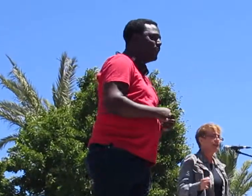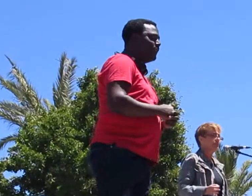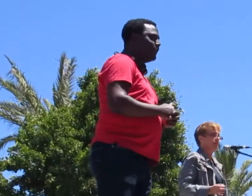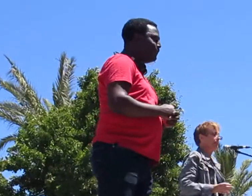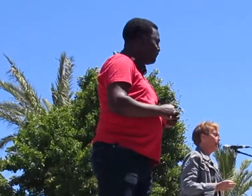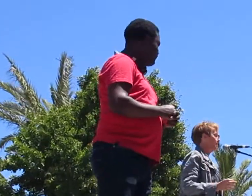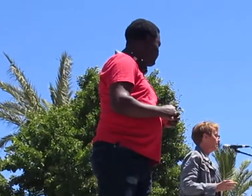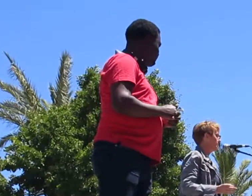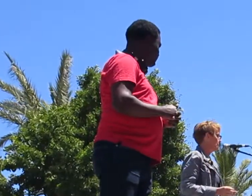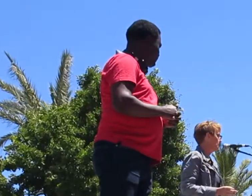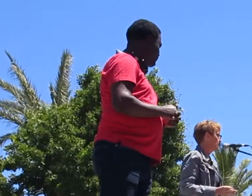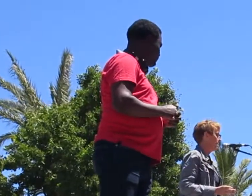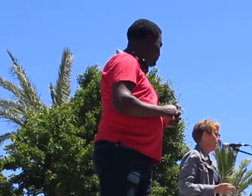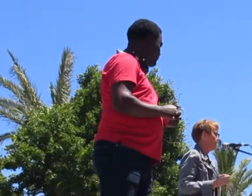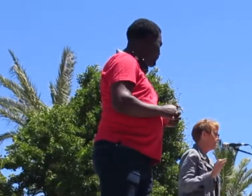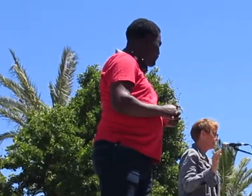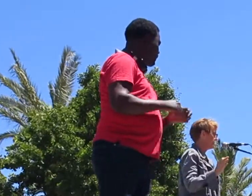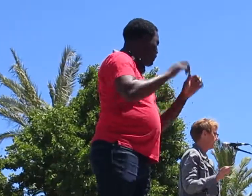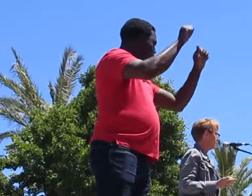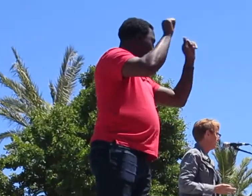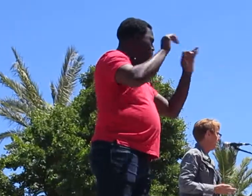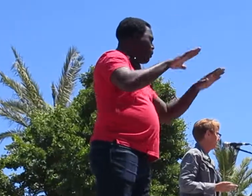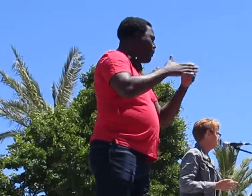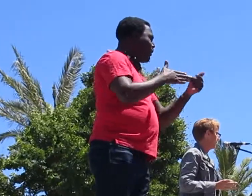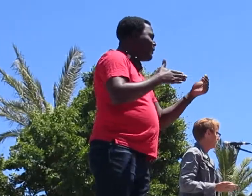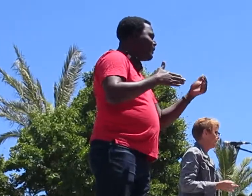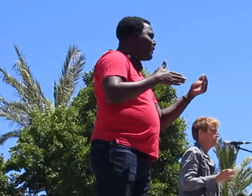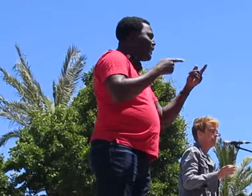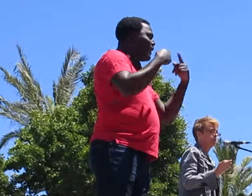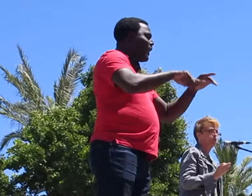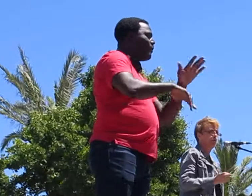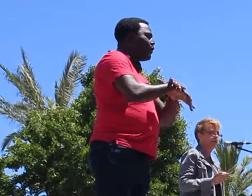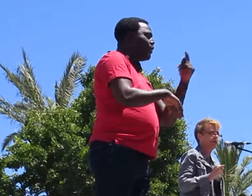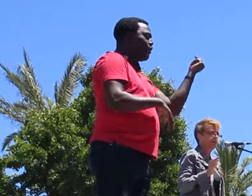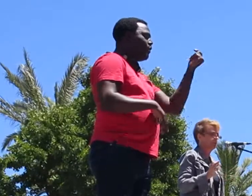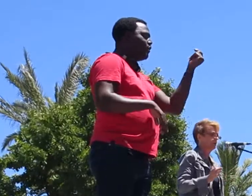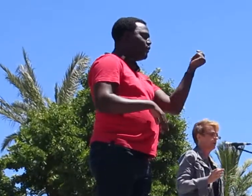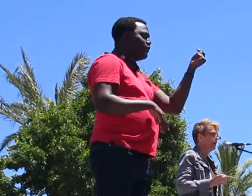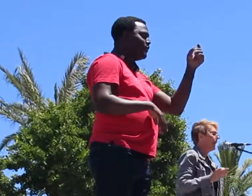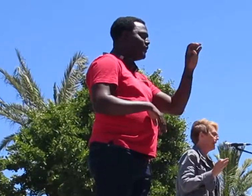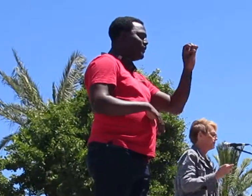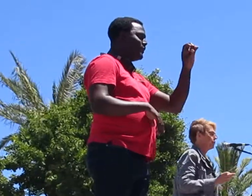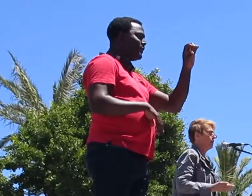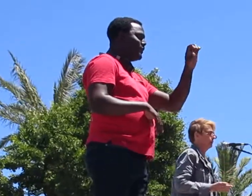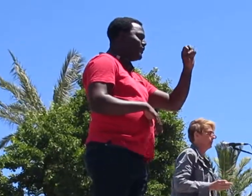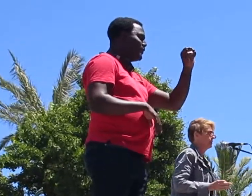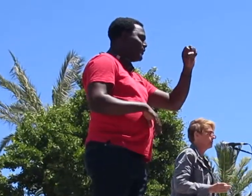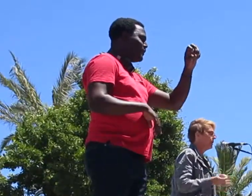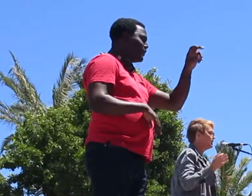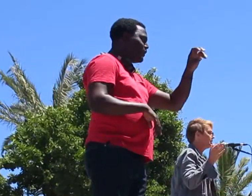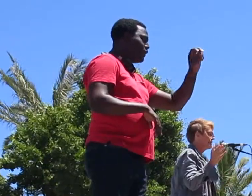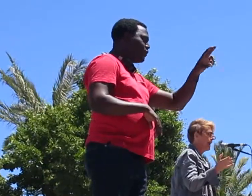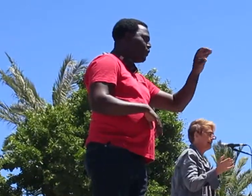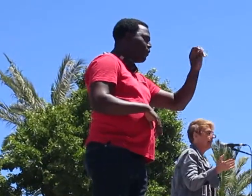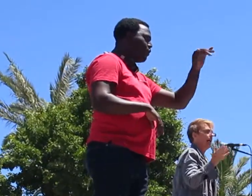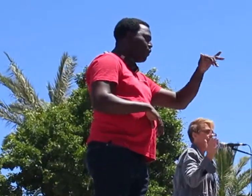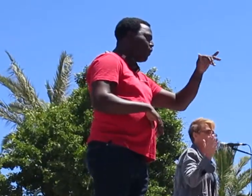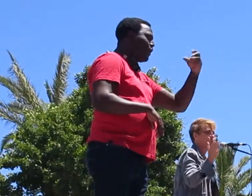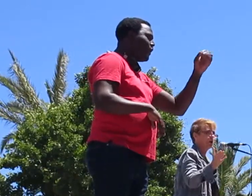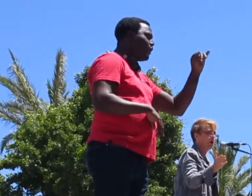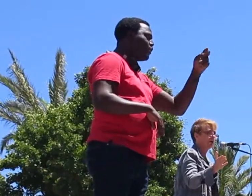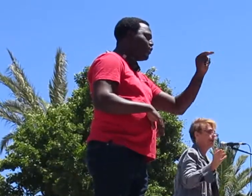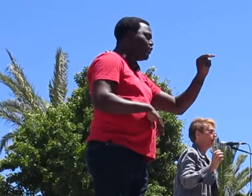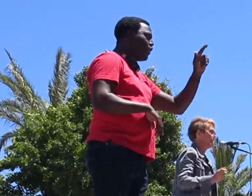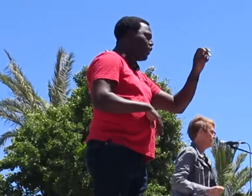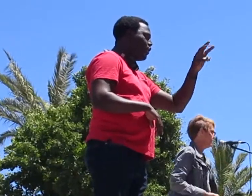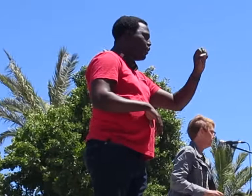An amazing thing happened on Tuesday on the steps of the Capitol building. Senator Cory Booker and John Lewis sat and